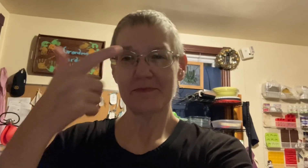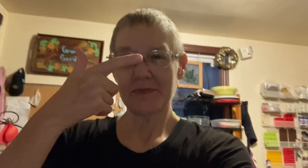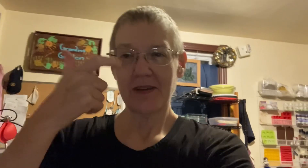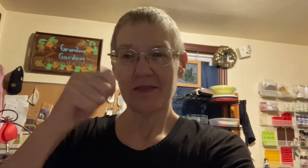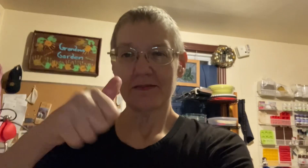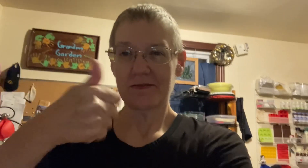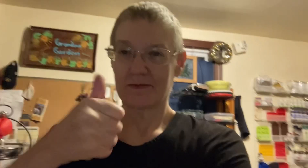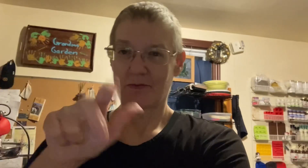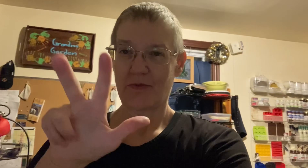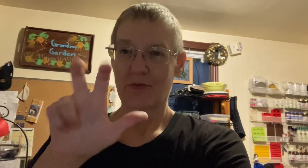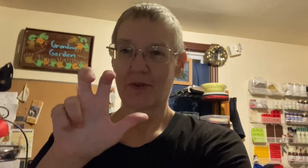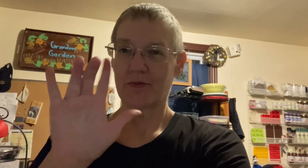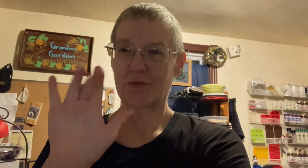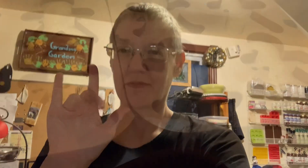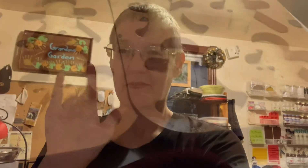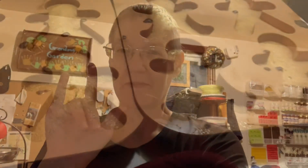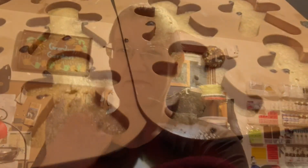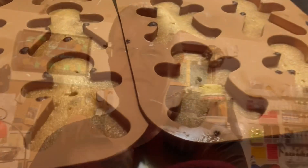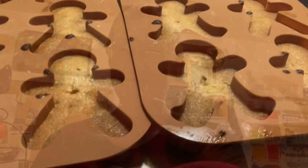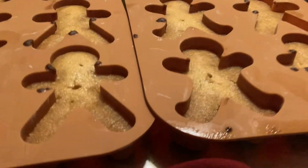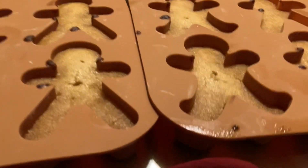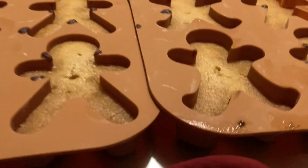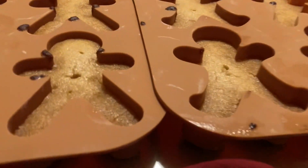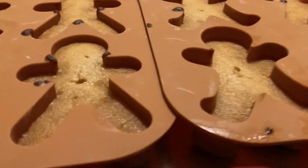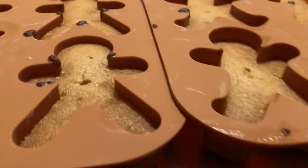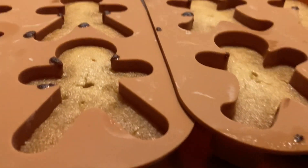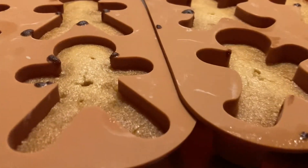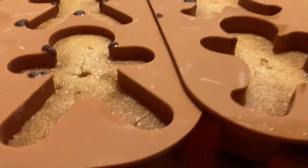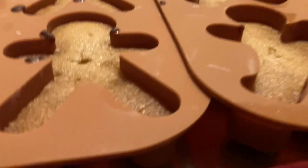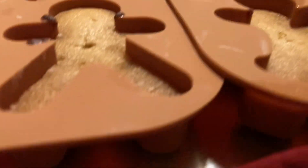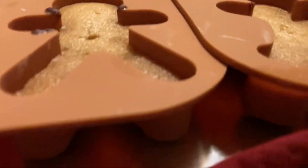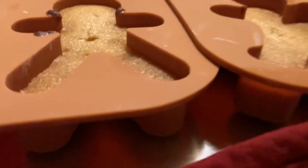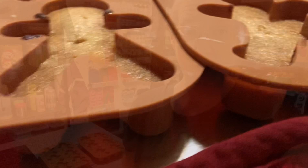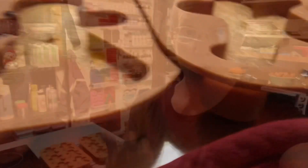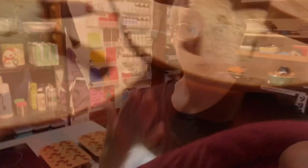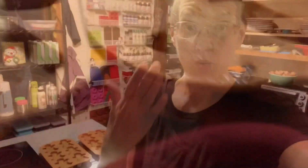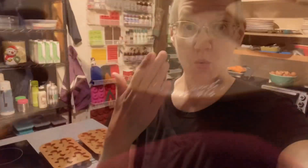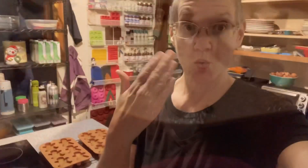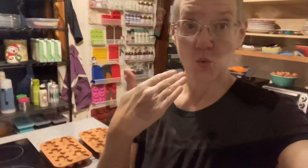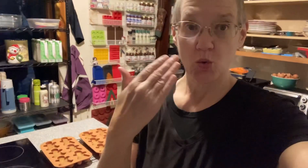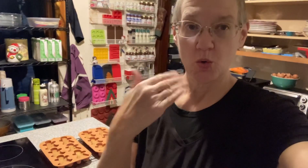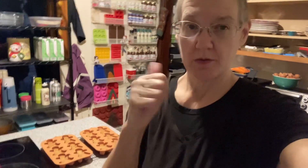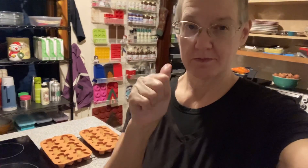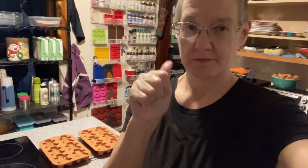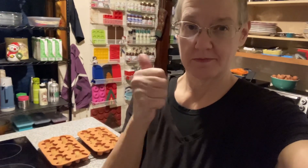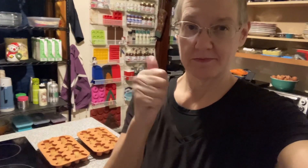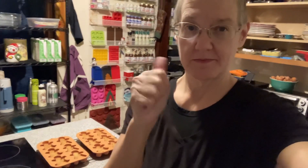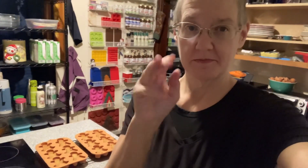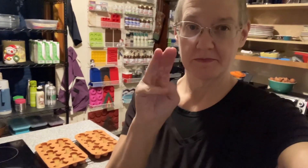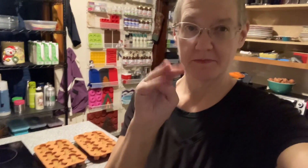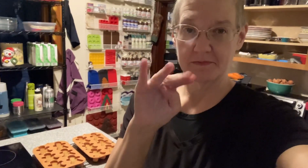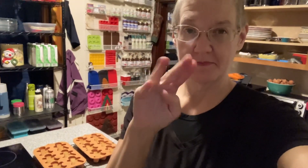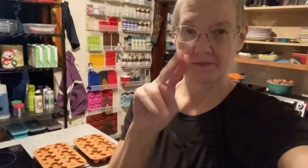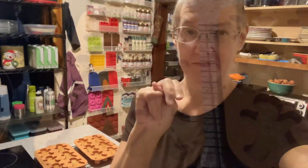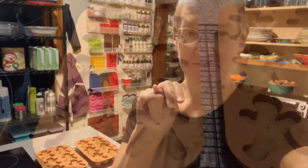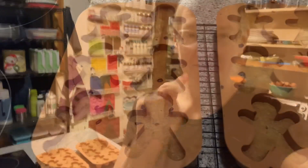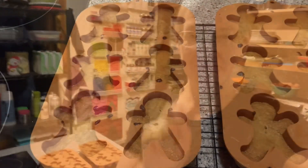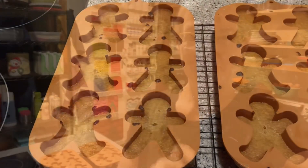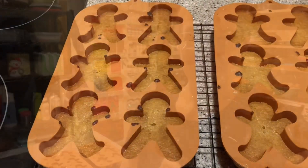Altogether, that would make 25 minutes. I think it's because they're cooking so low on 325 degrees. Now let's let them cool